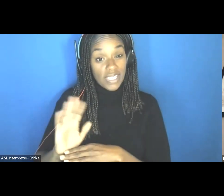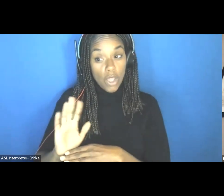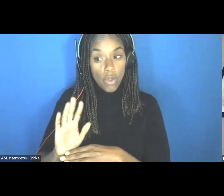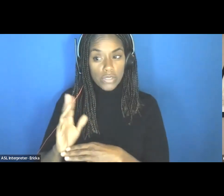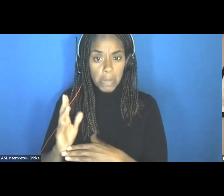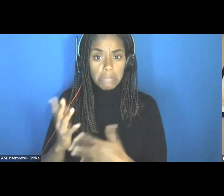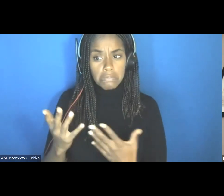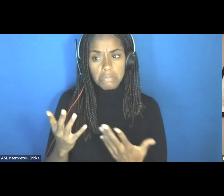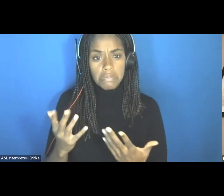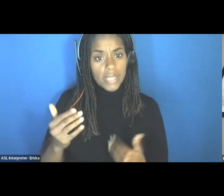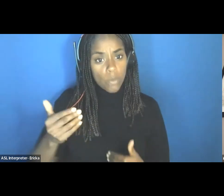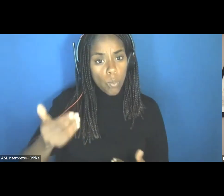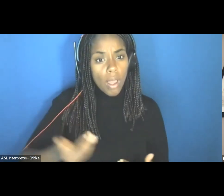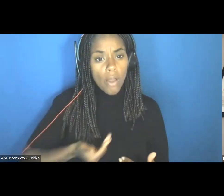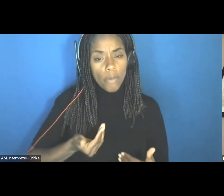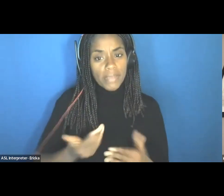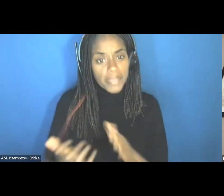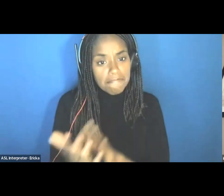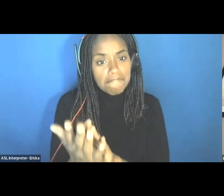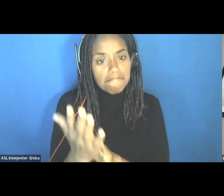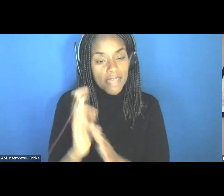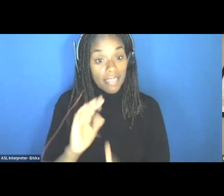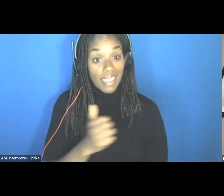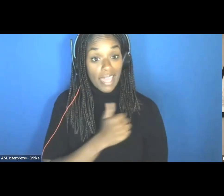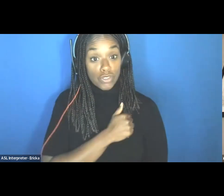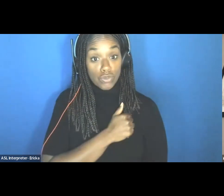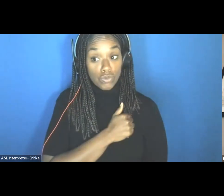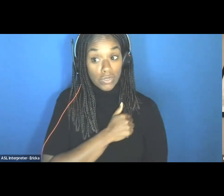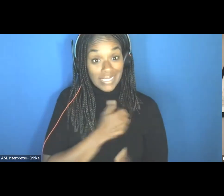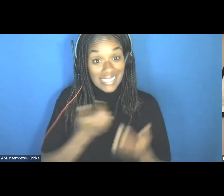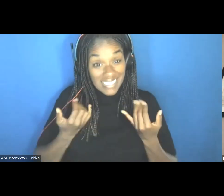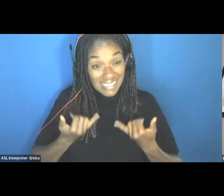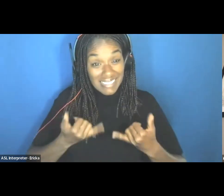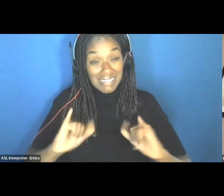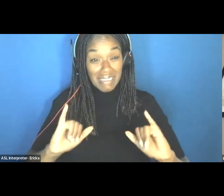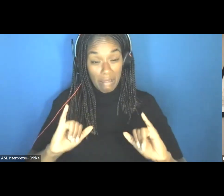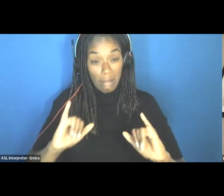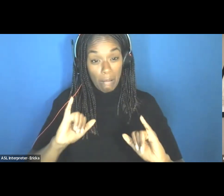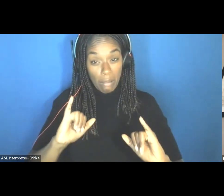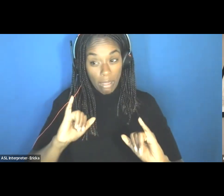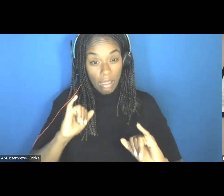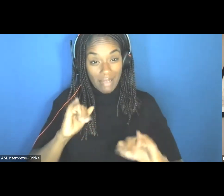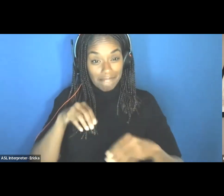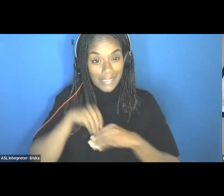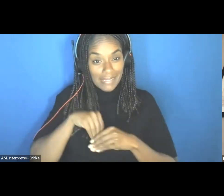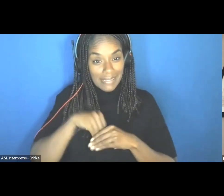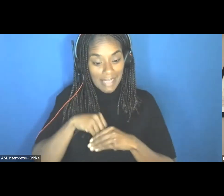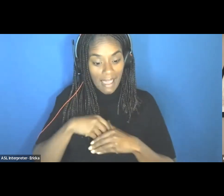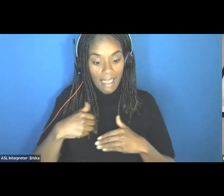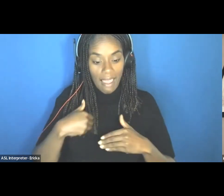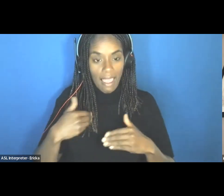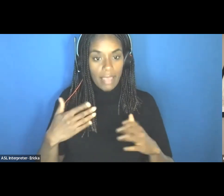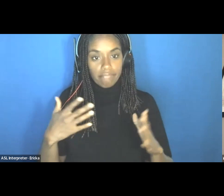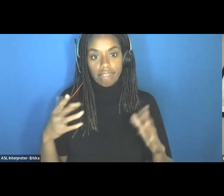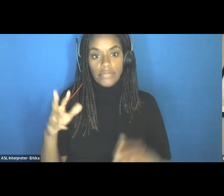the admiration, the attitude, there still was an underlying bigotry that was there. And I might